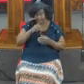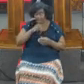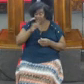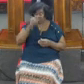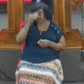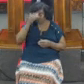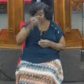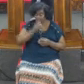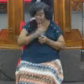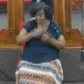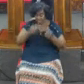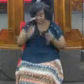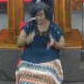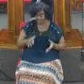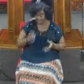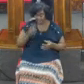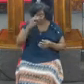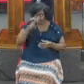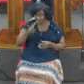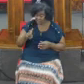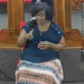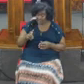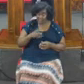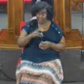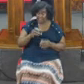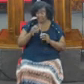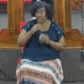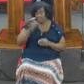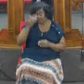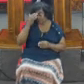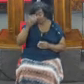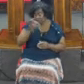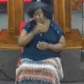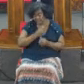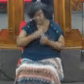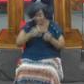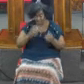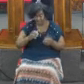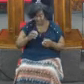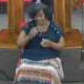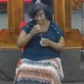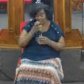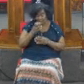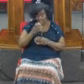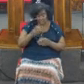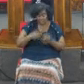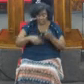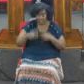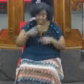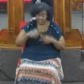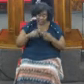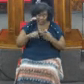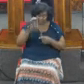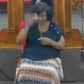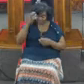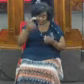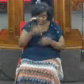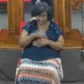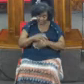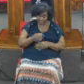You're watching, you do not know Jesus. I beg you. Bow your hell deserving head wherever you are. And ask